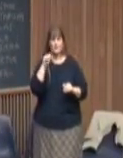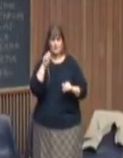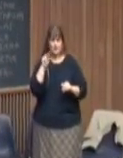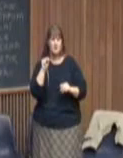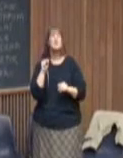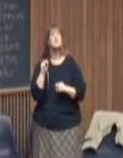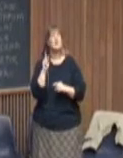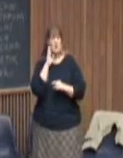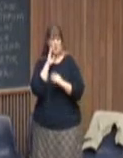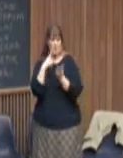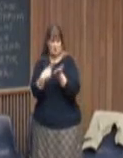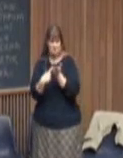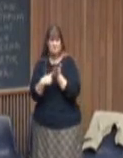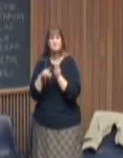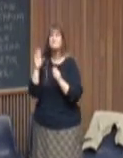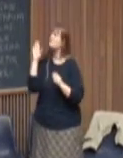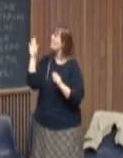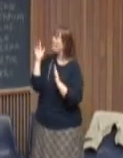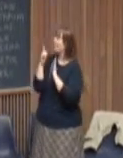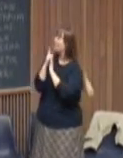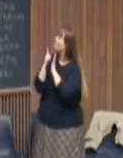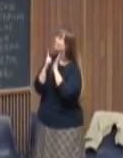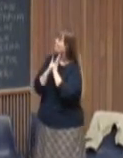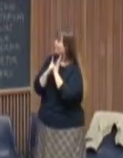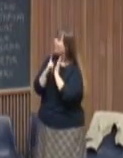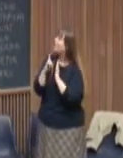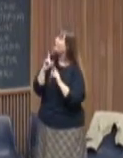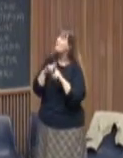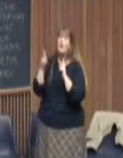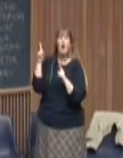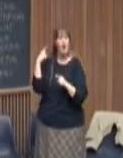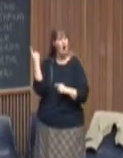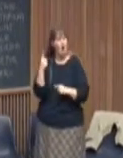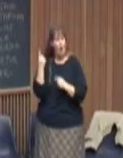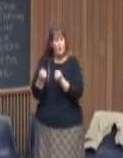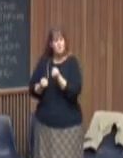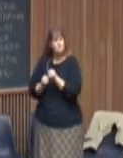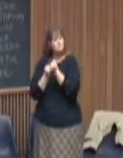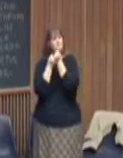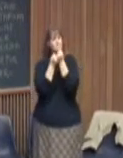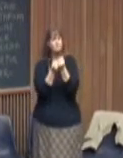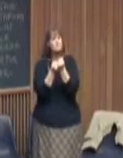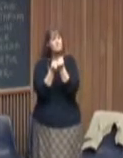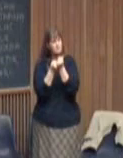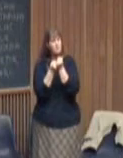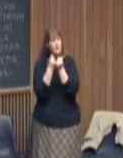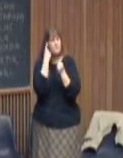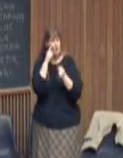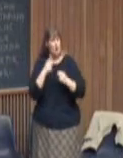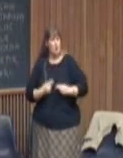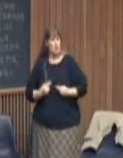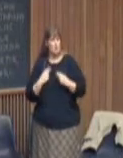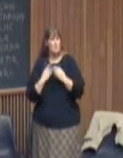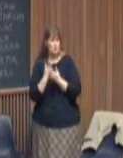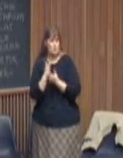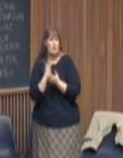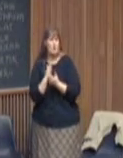we're going to talk about that further on. But she has always been a strong advocate for human rights